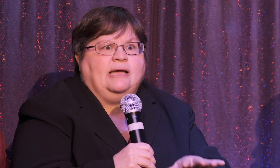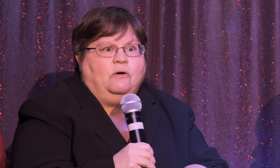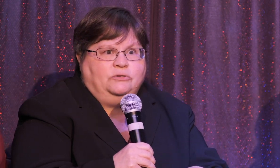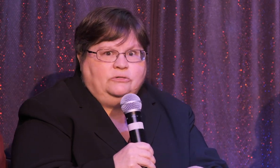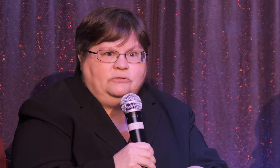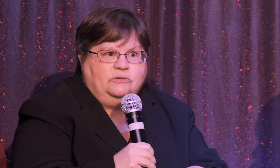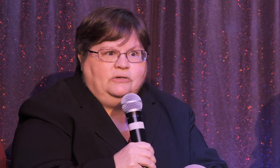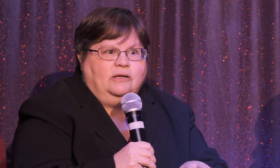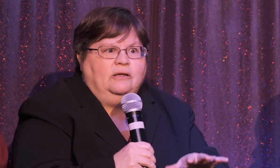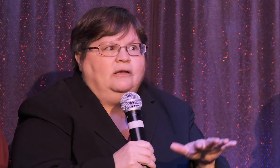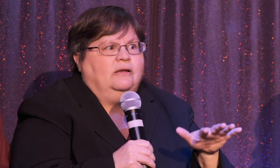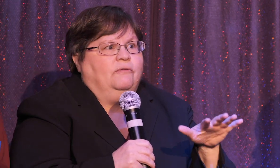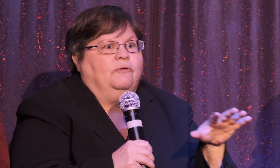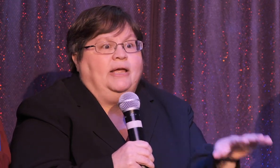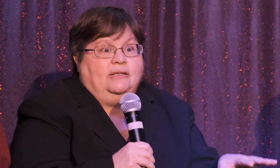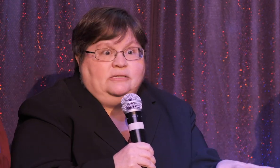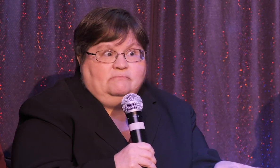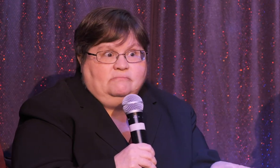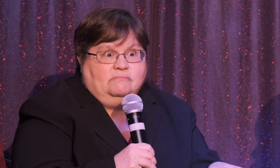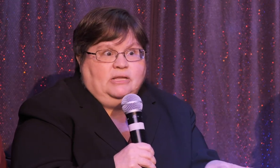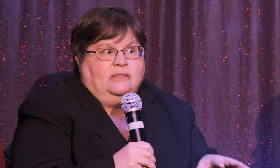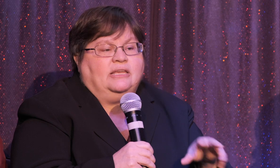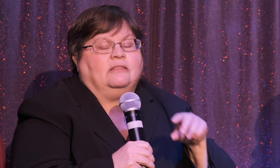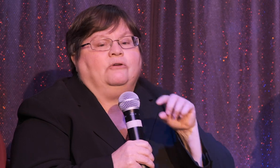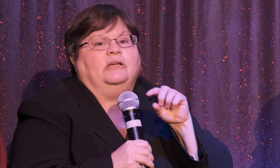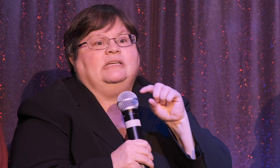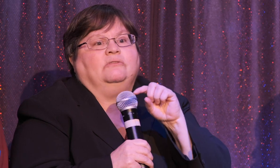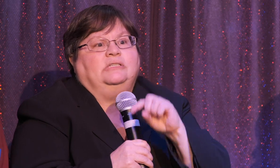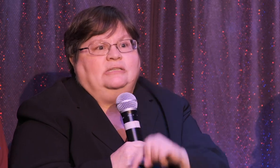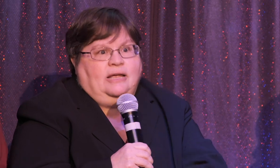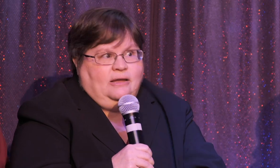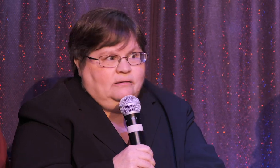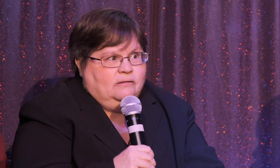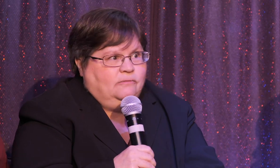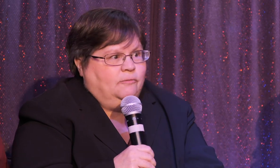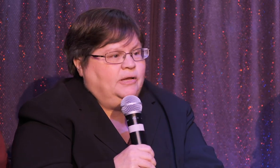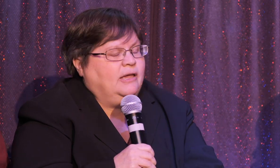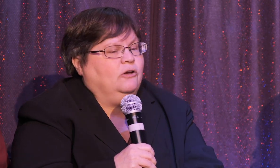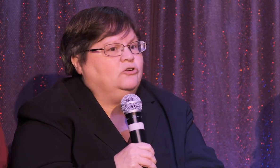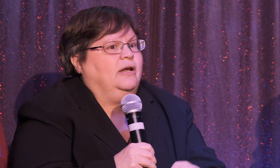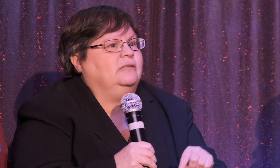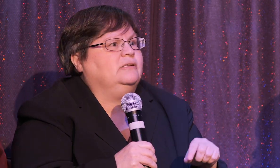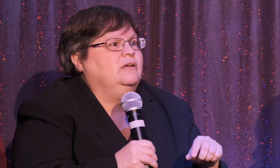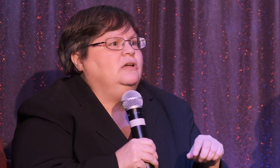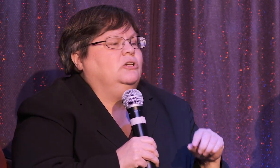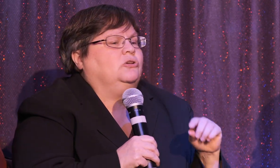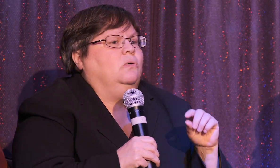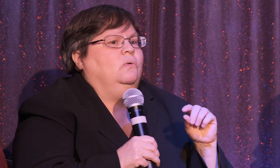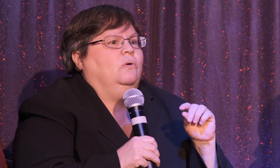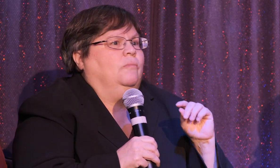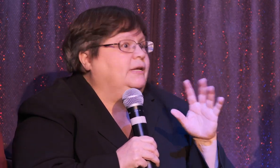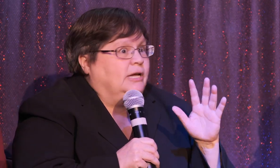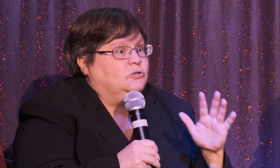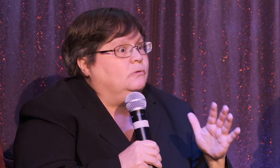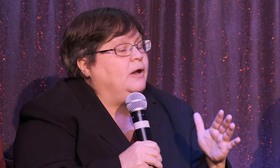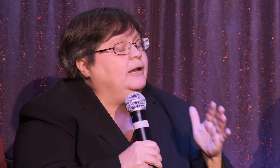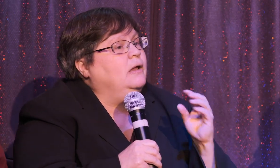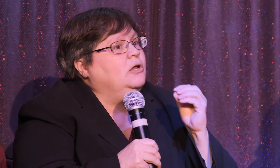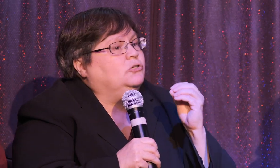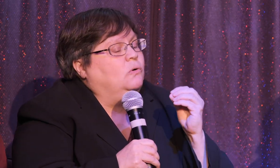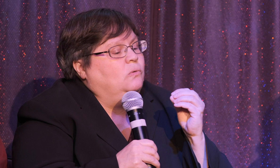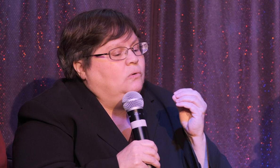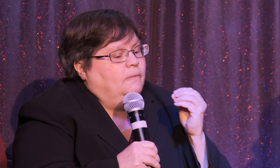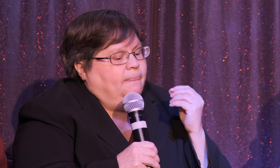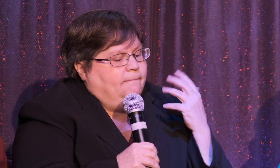their kids out from AIDS. They kick their kids out today for being gay or trans, or bisexual,